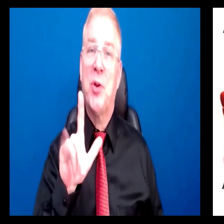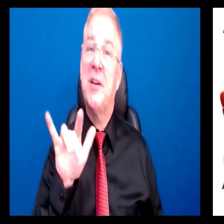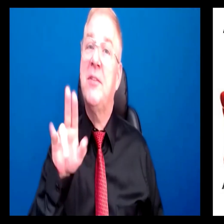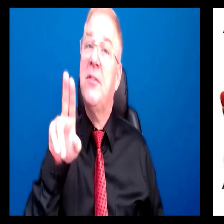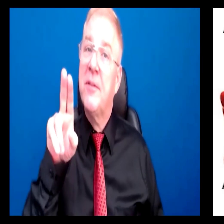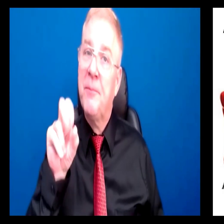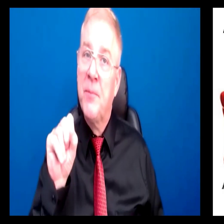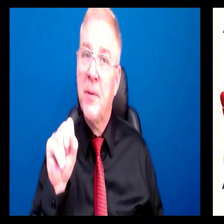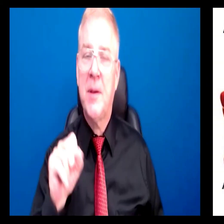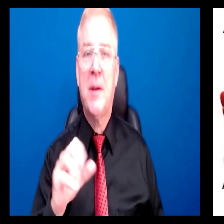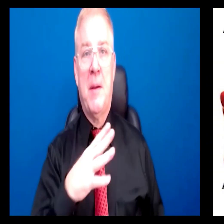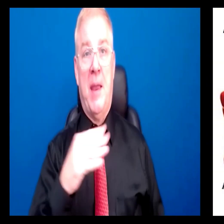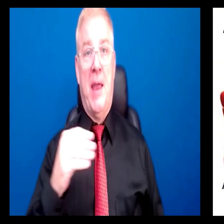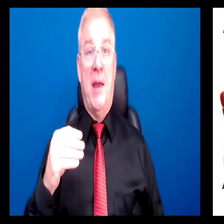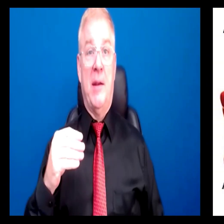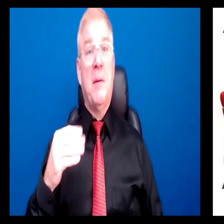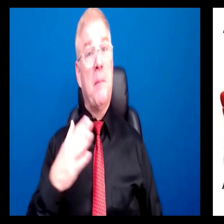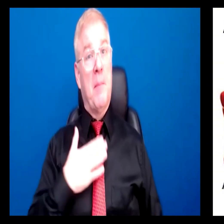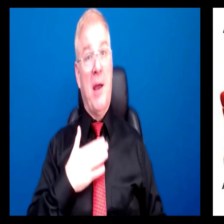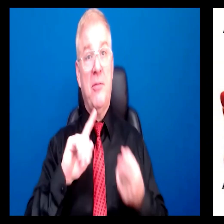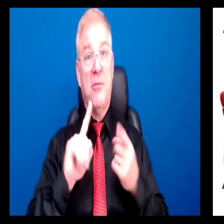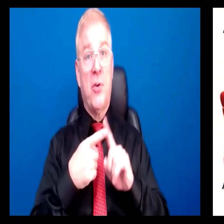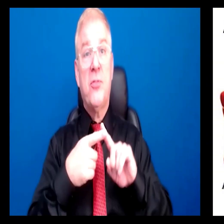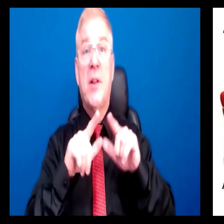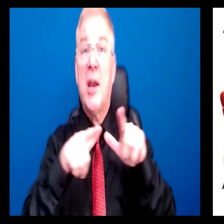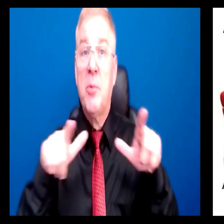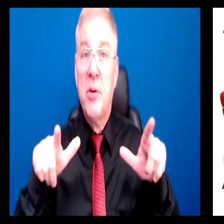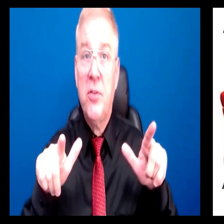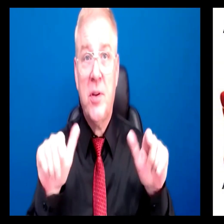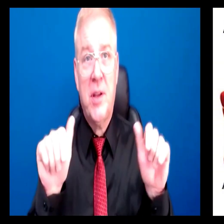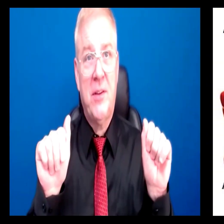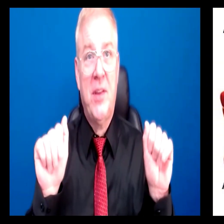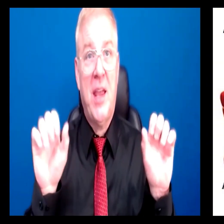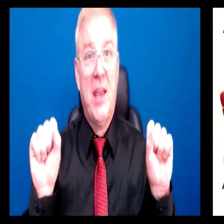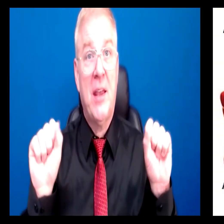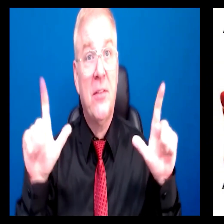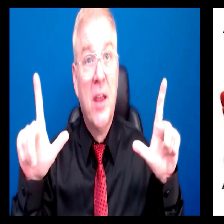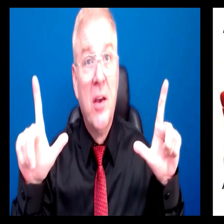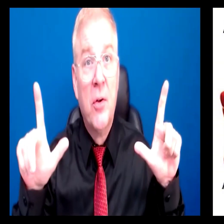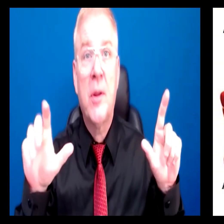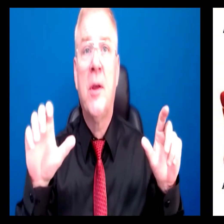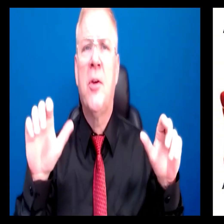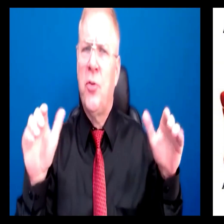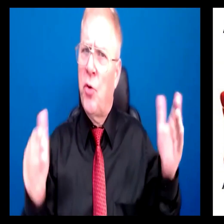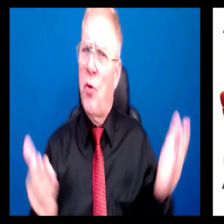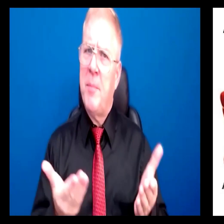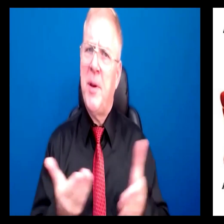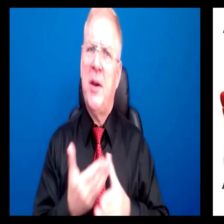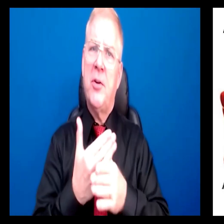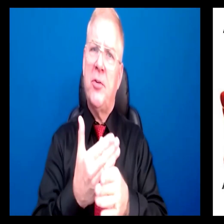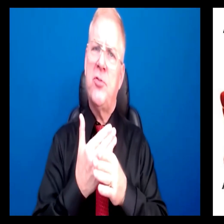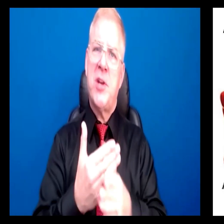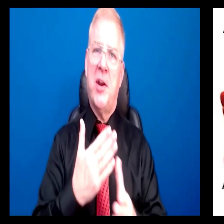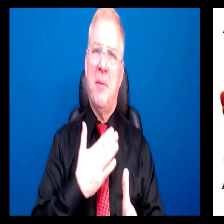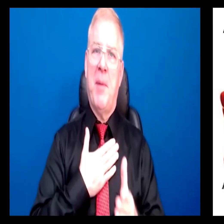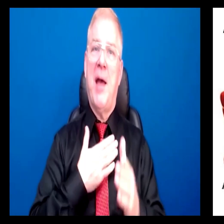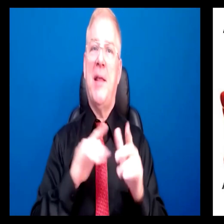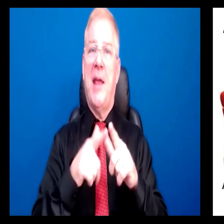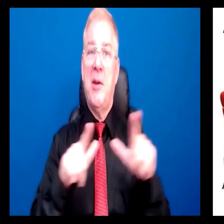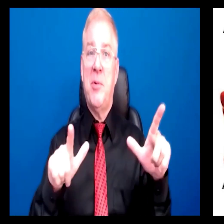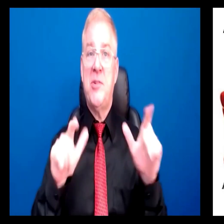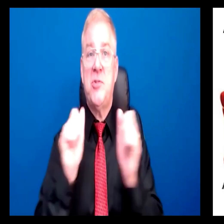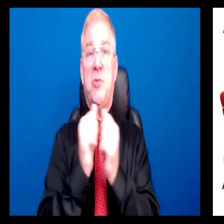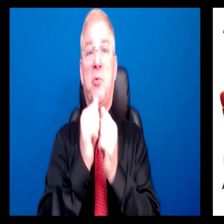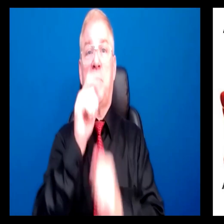I'm Julius, and my first language is ASL. So I'm here to share